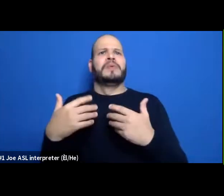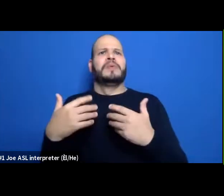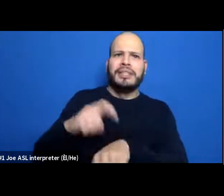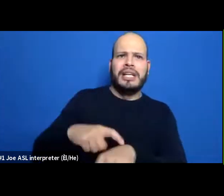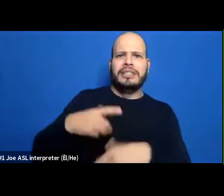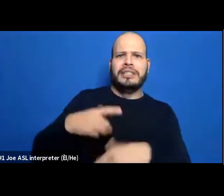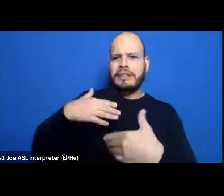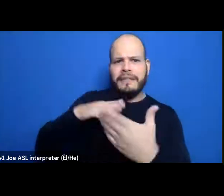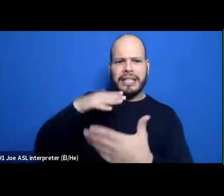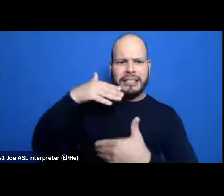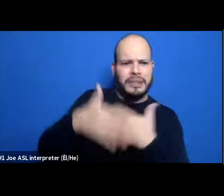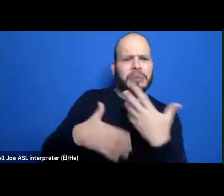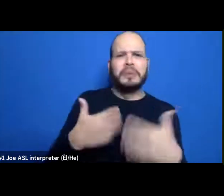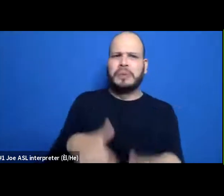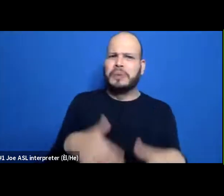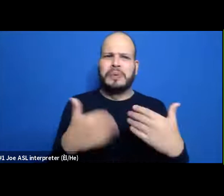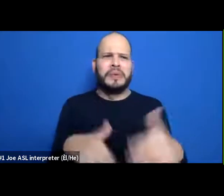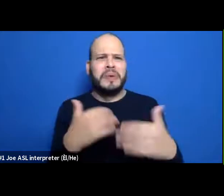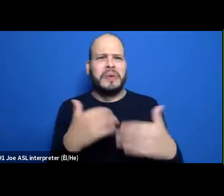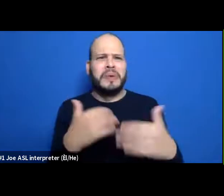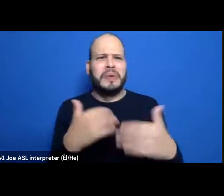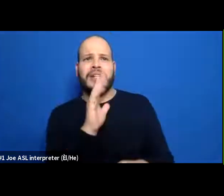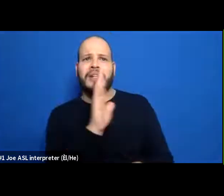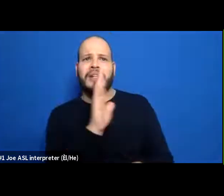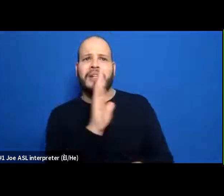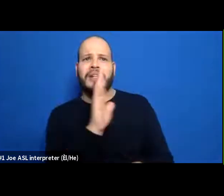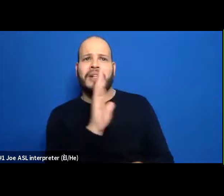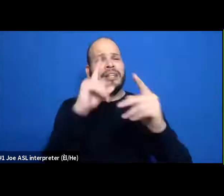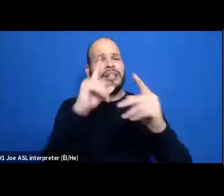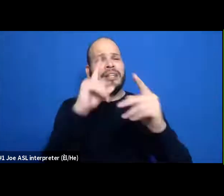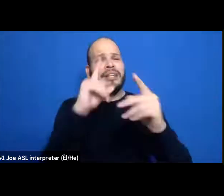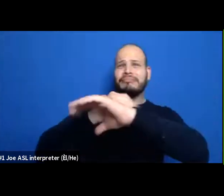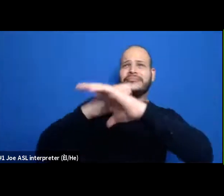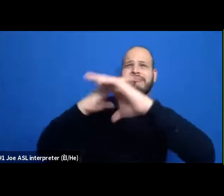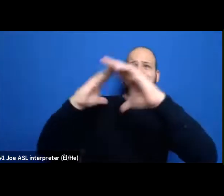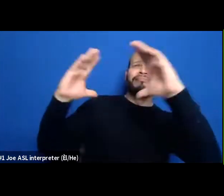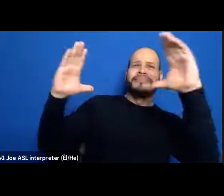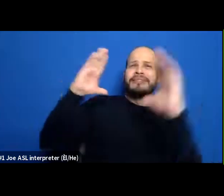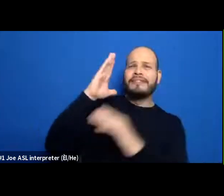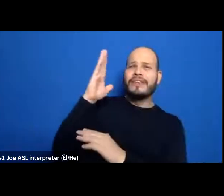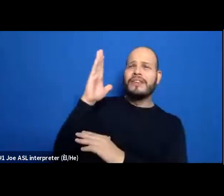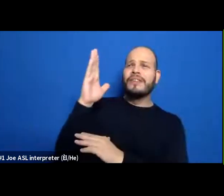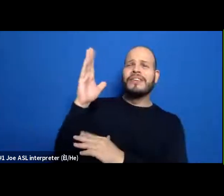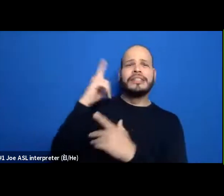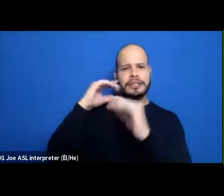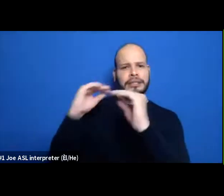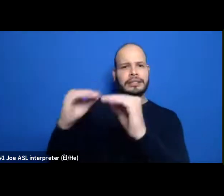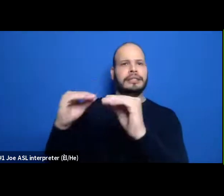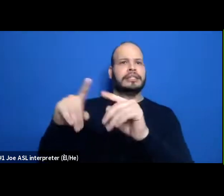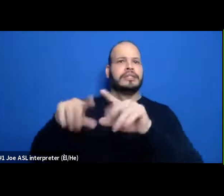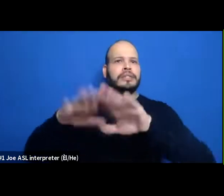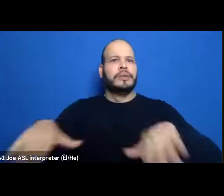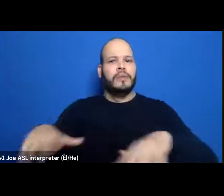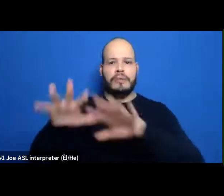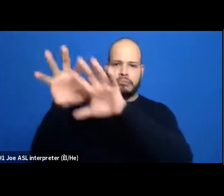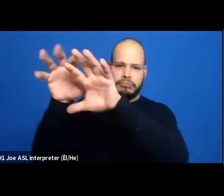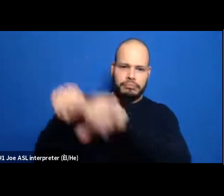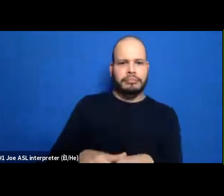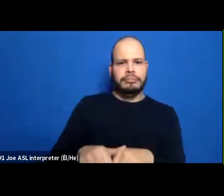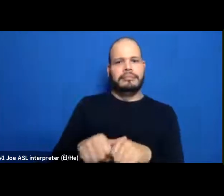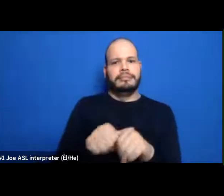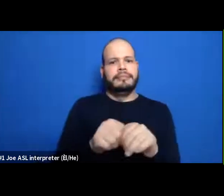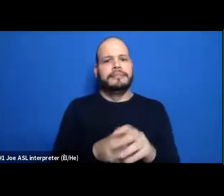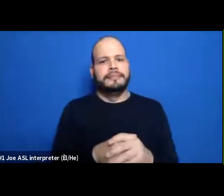of abolitionist teaching, early childhood praxis that's rooted in young people being affirmed,